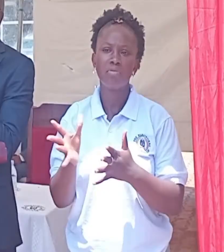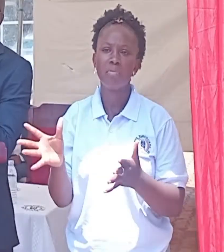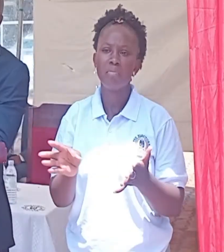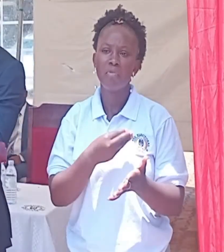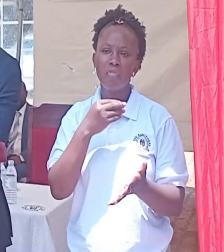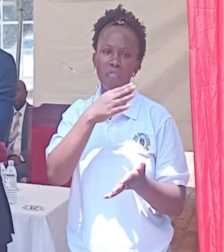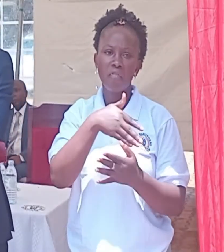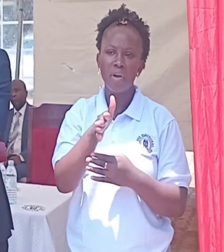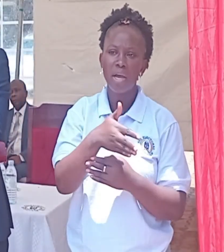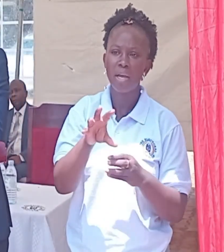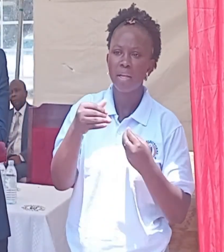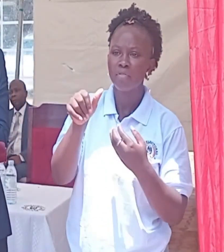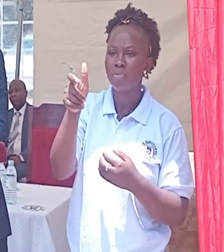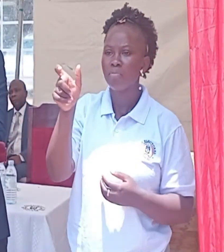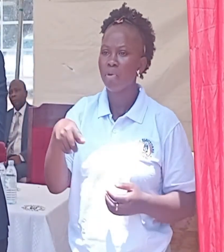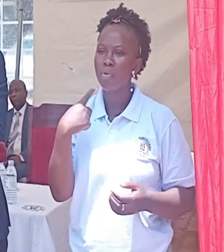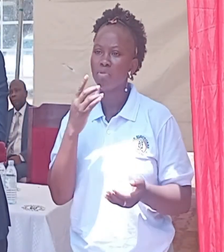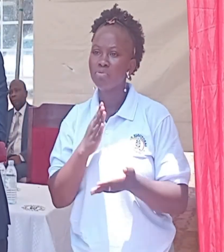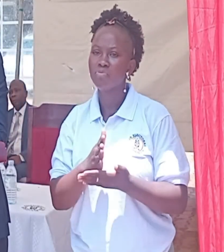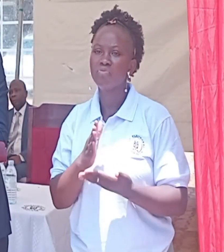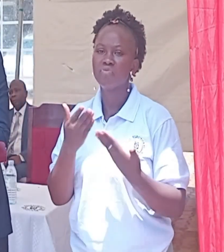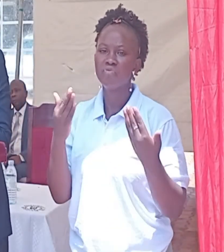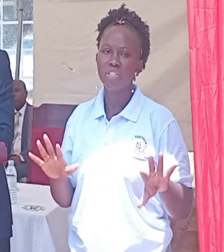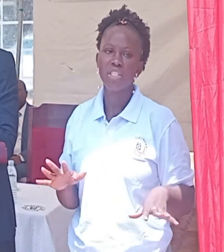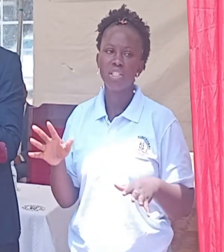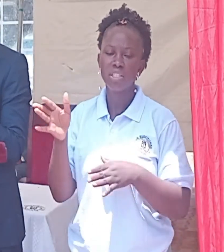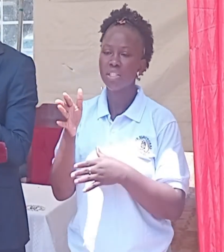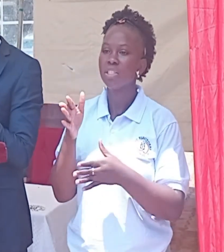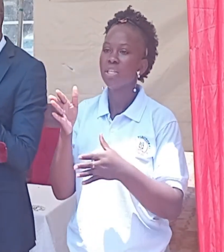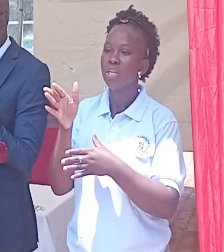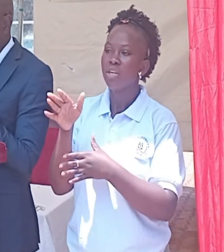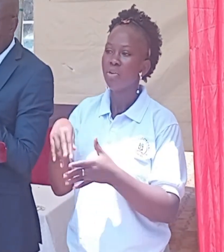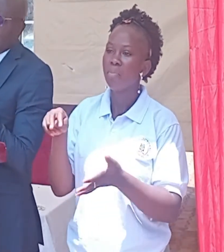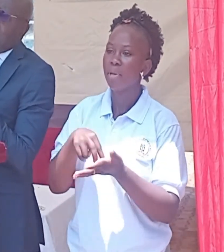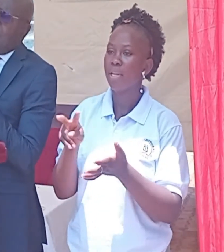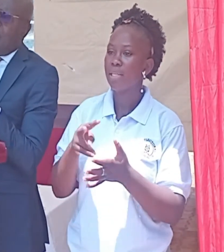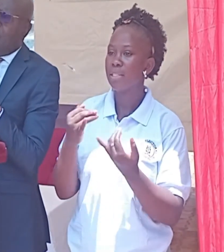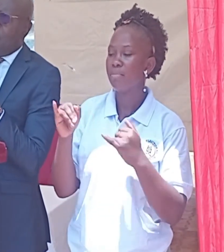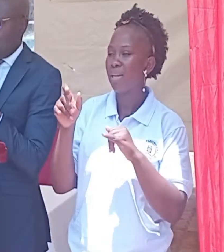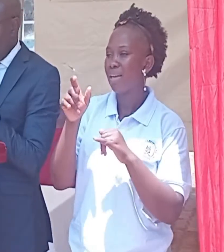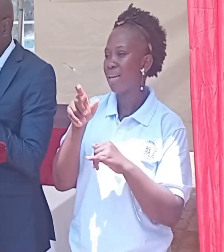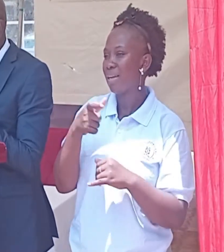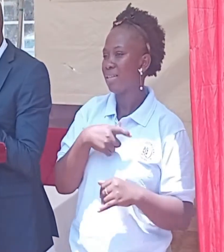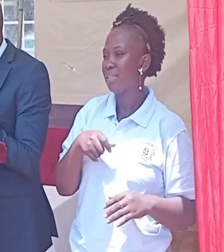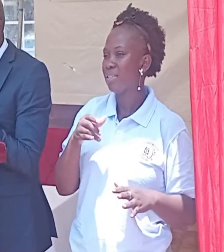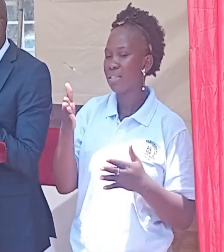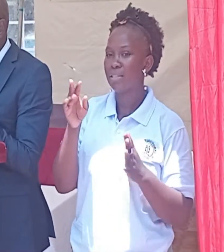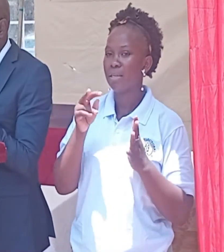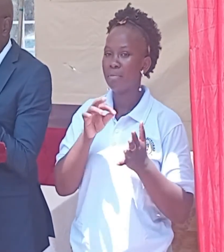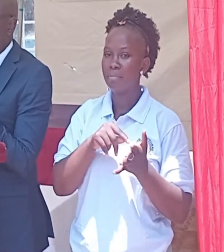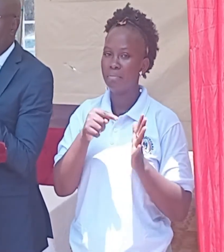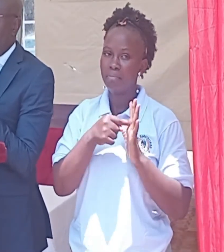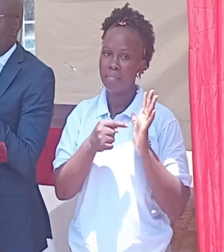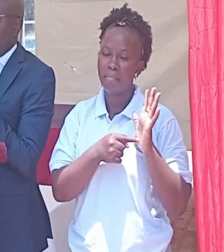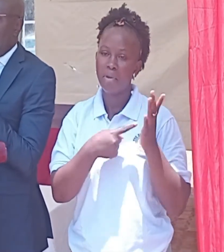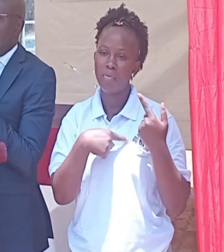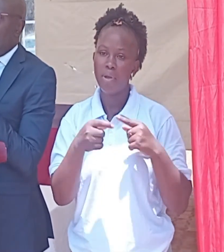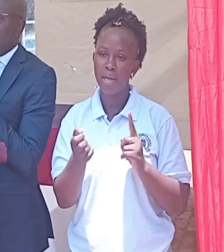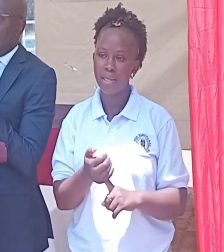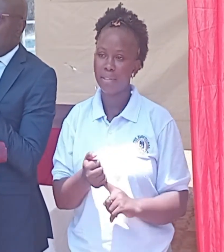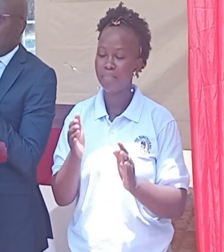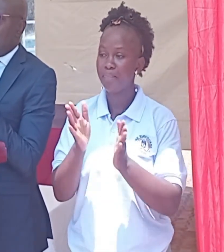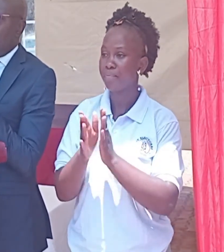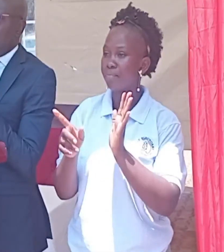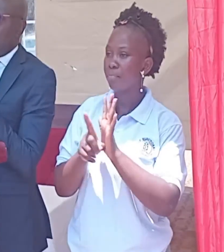give it to someone who's already nominated as an independent candidate, and so on. So those are the kind of petitions we are getting. And the